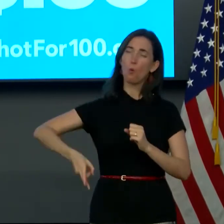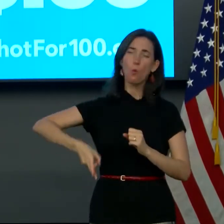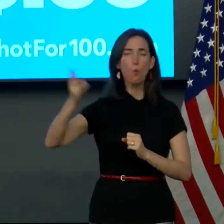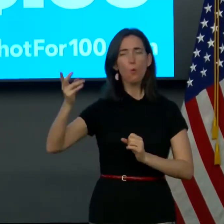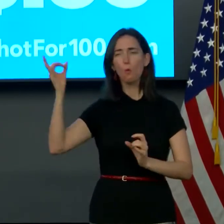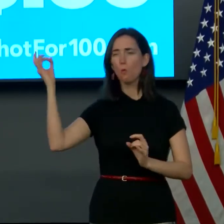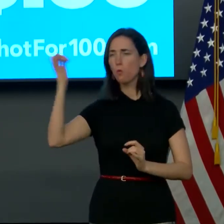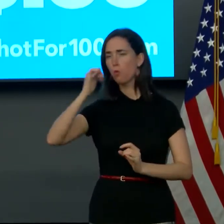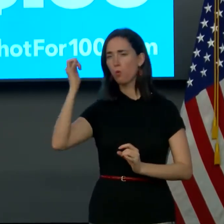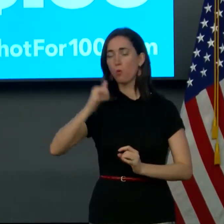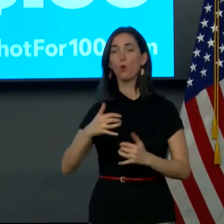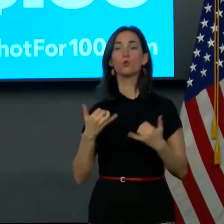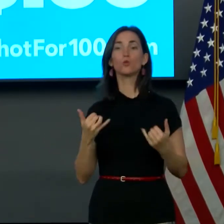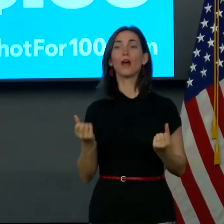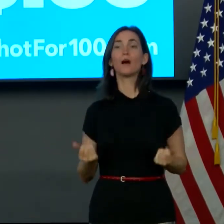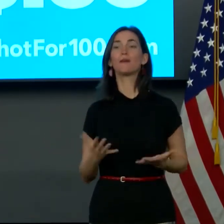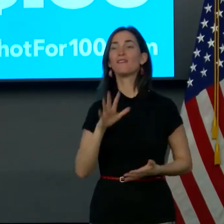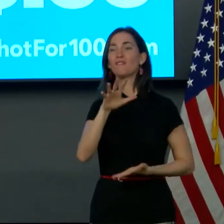Today,